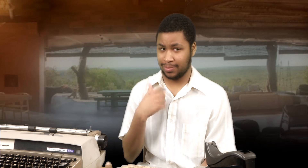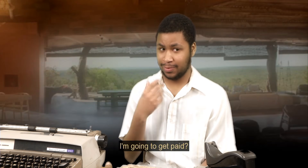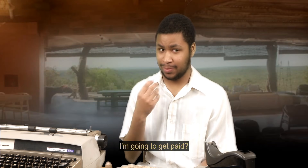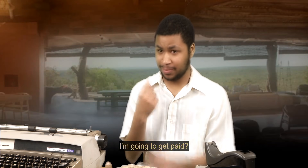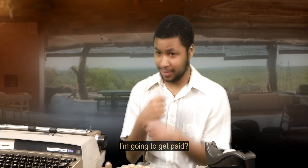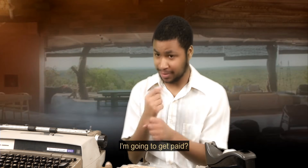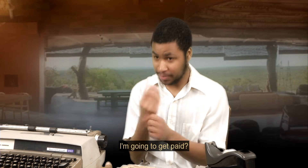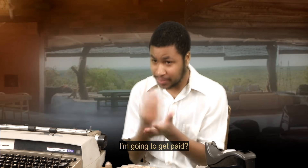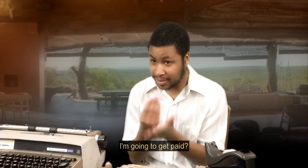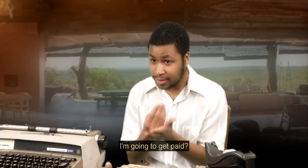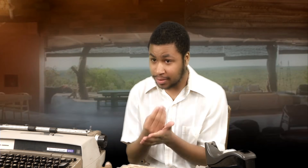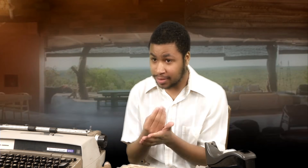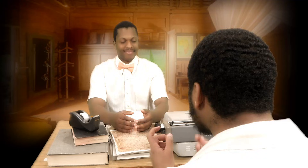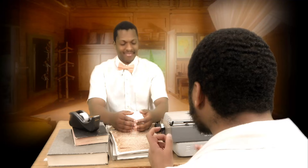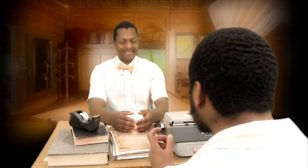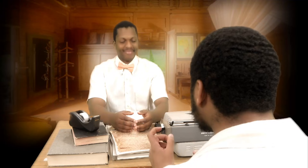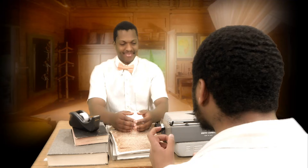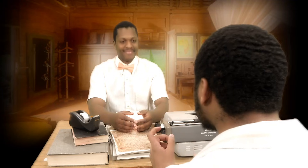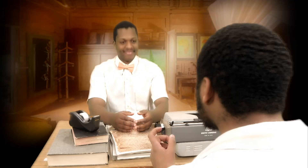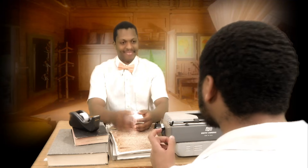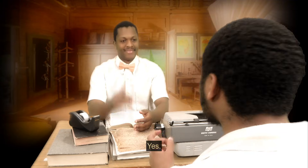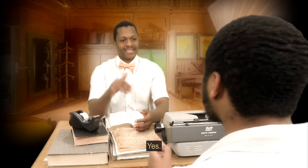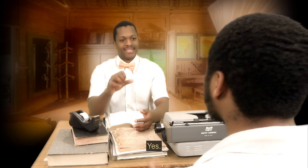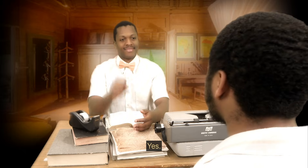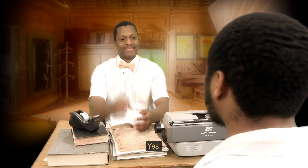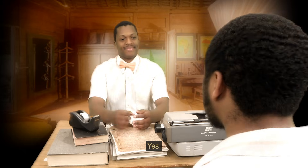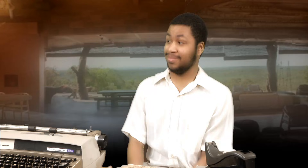I'm going to get paid? Yes.